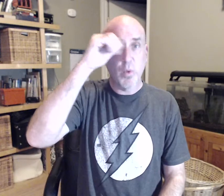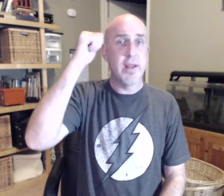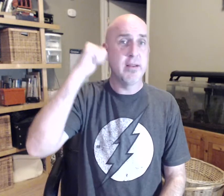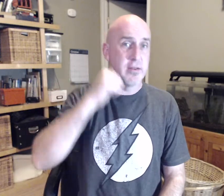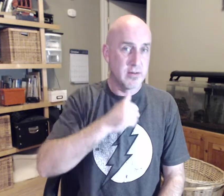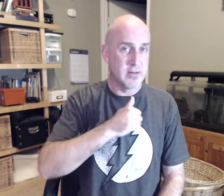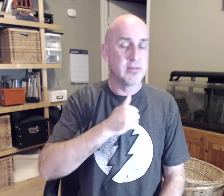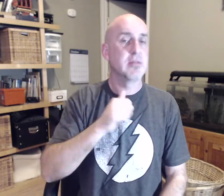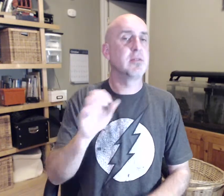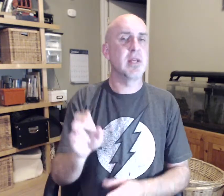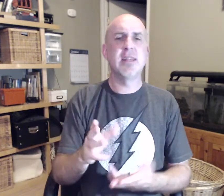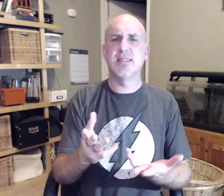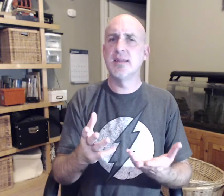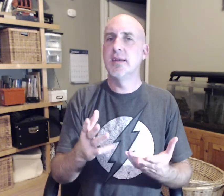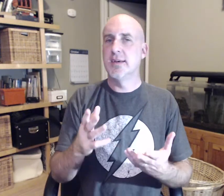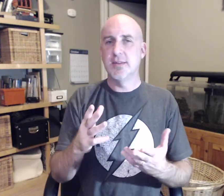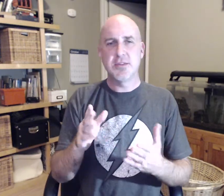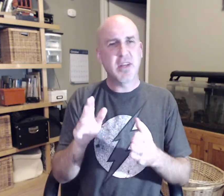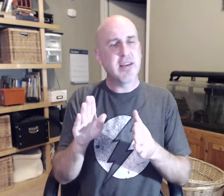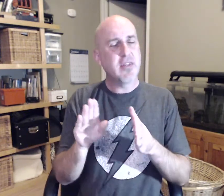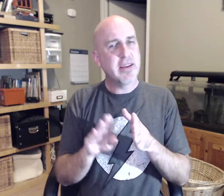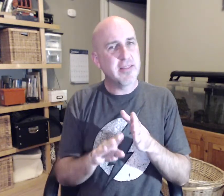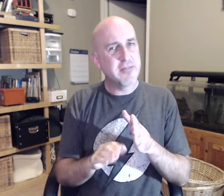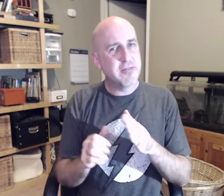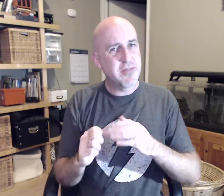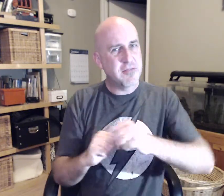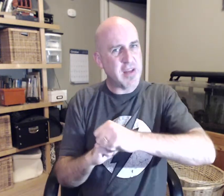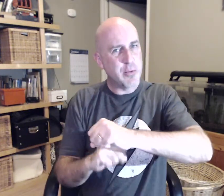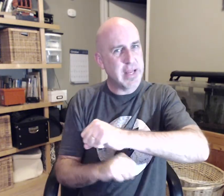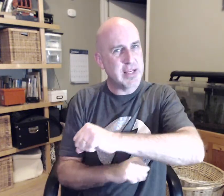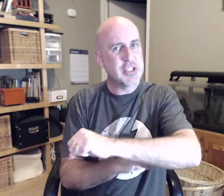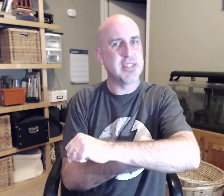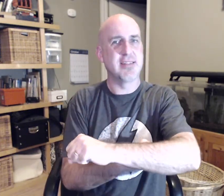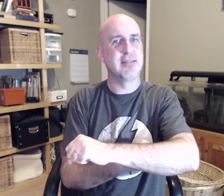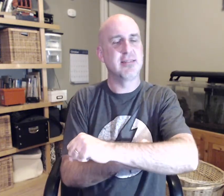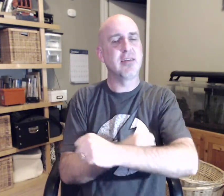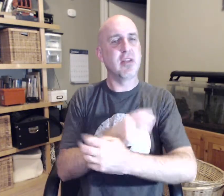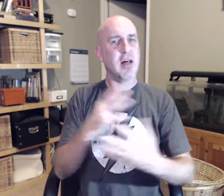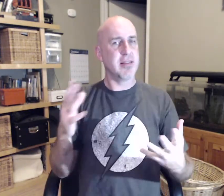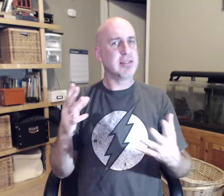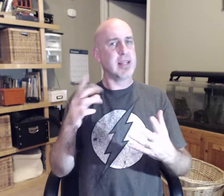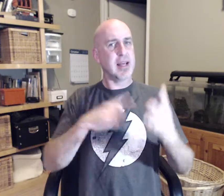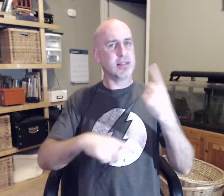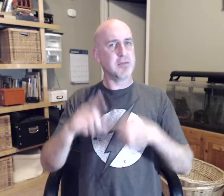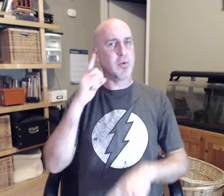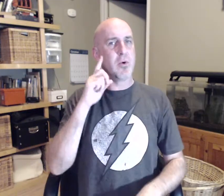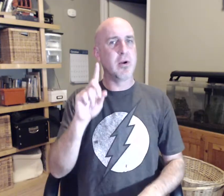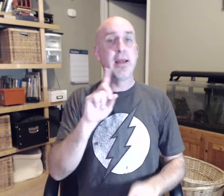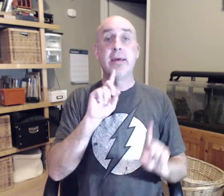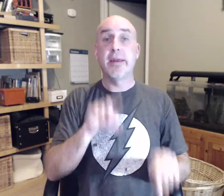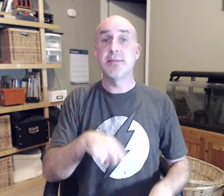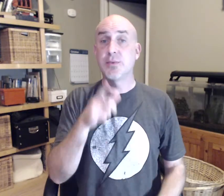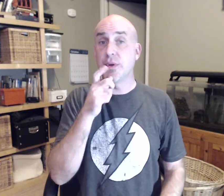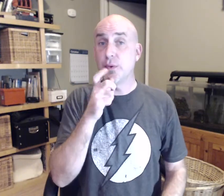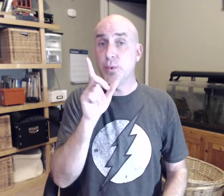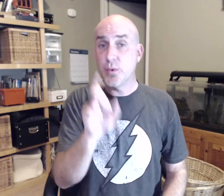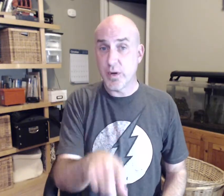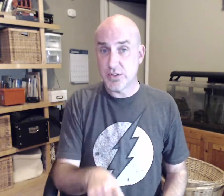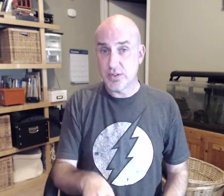Boy, girl. Those signs, those are kind of like the foundation of a lot of the signs for answering who